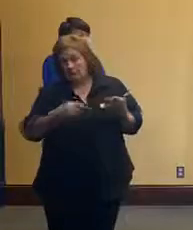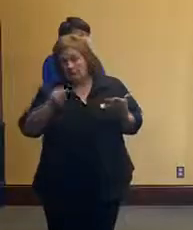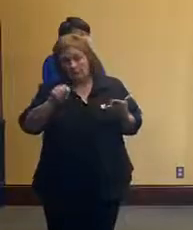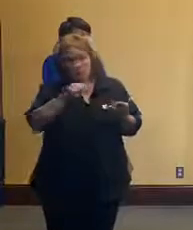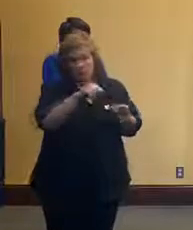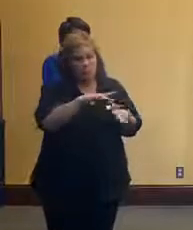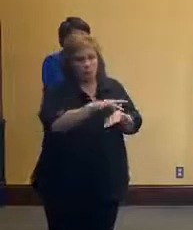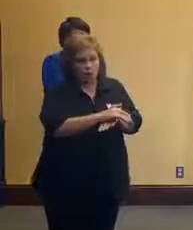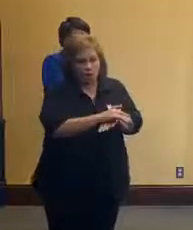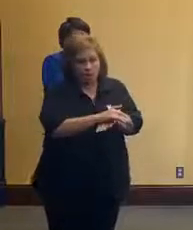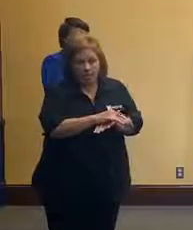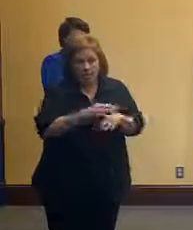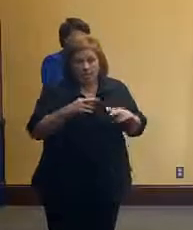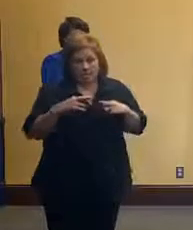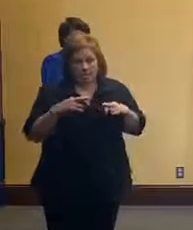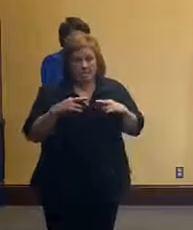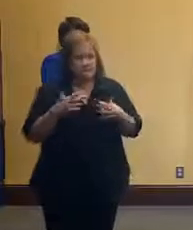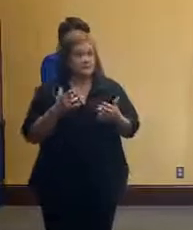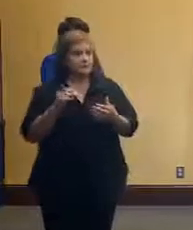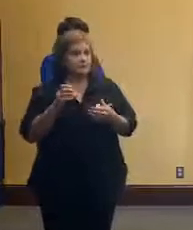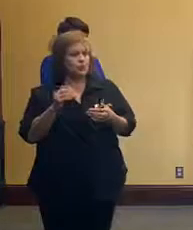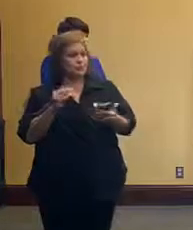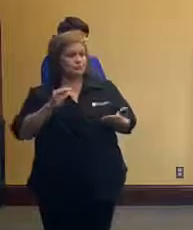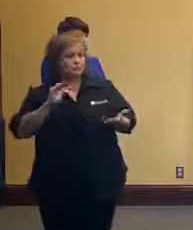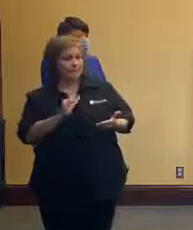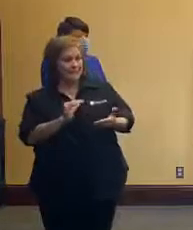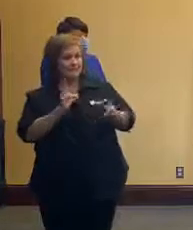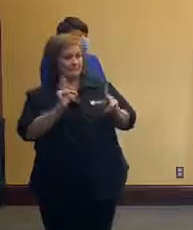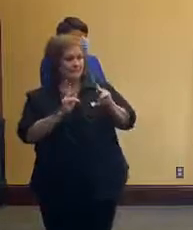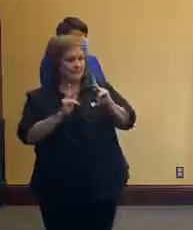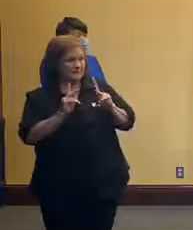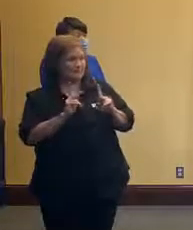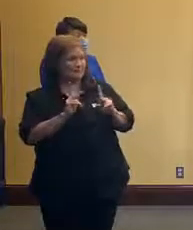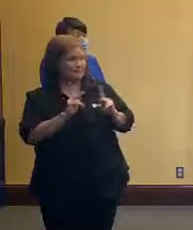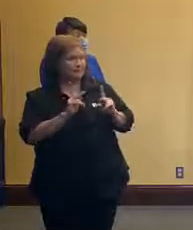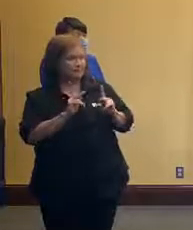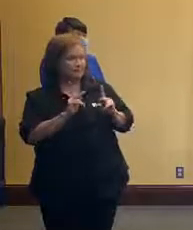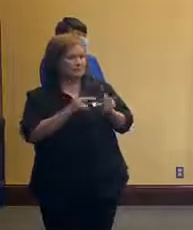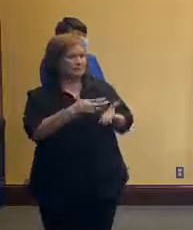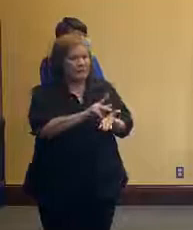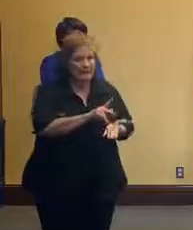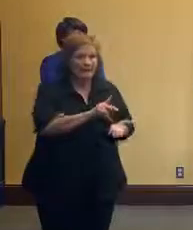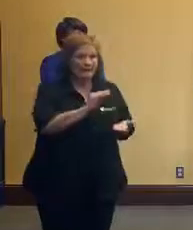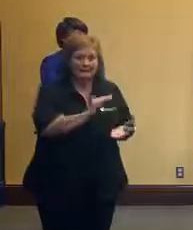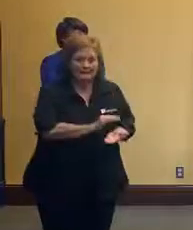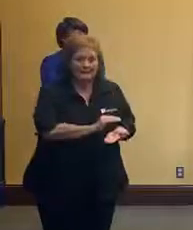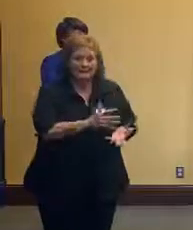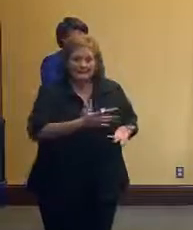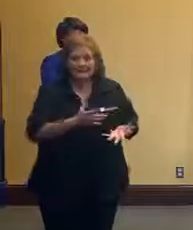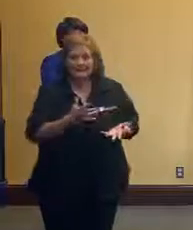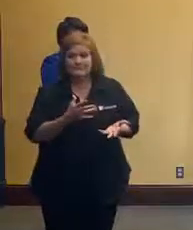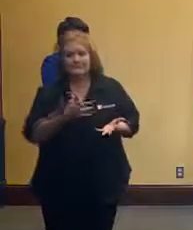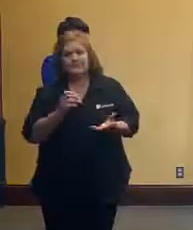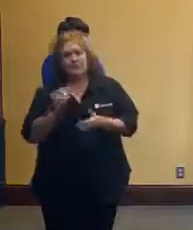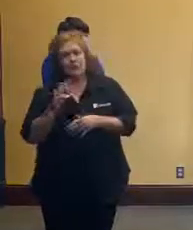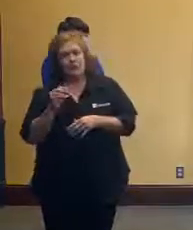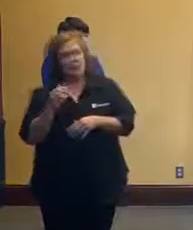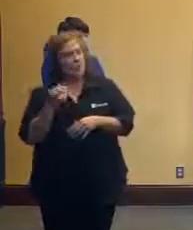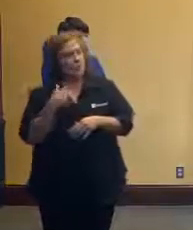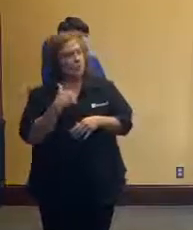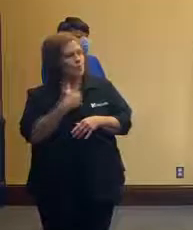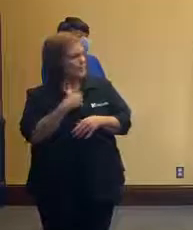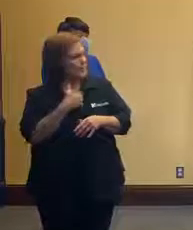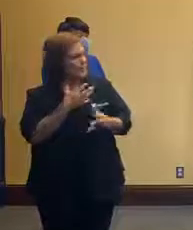in some cases, we have to shrink the workforce. As much as we love to say that our efficiencies are going to provide the completion of